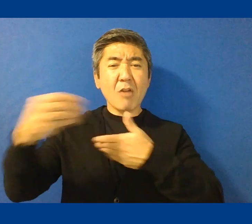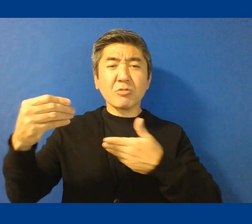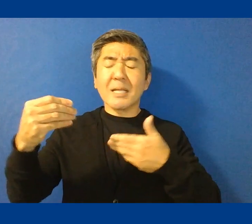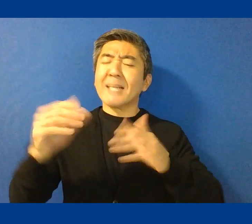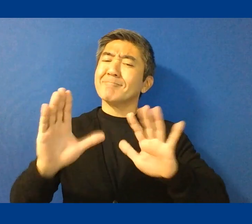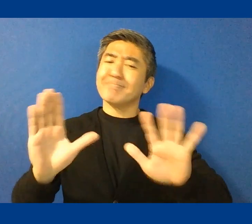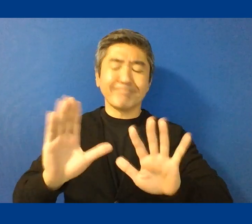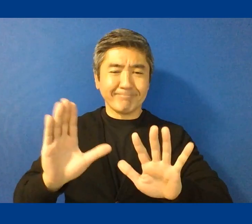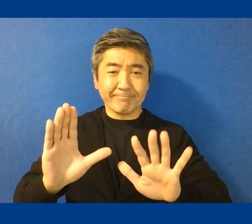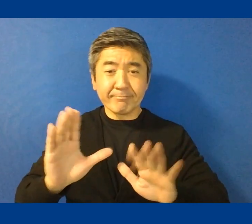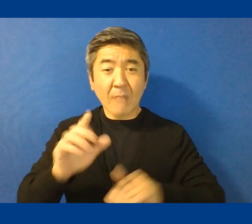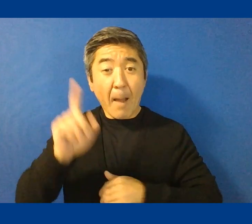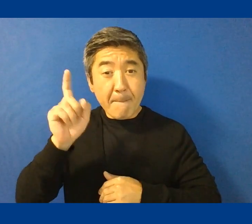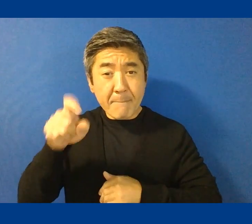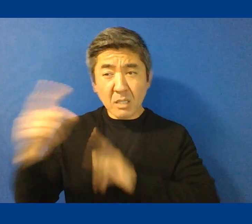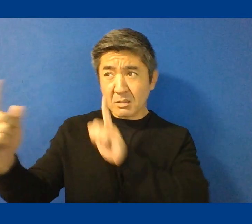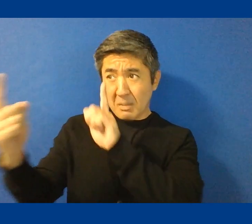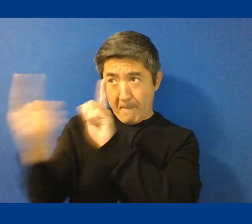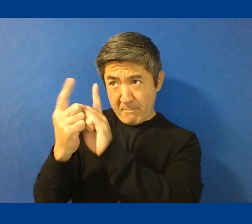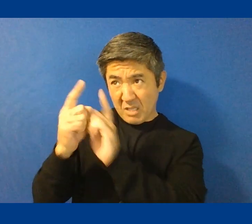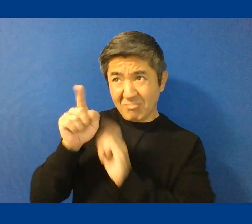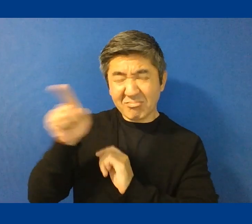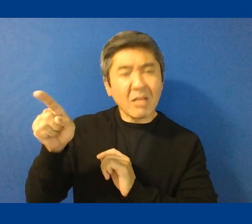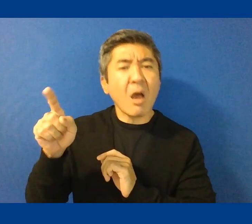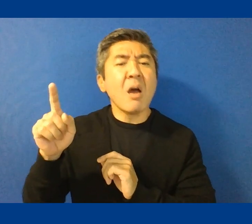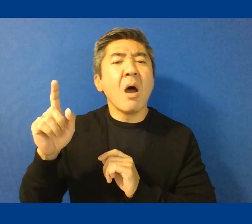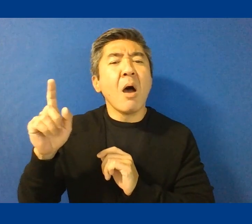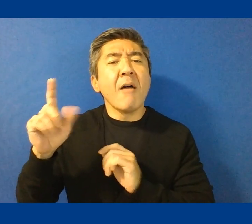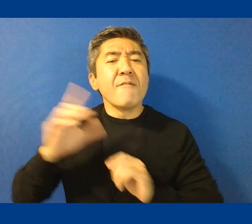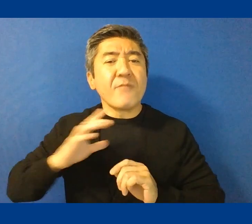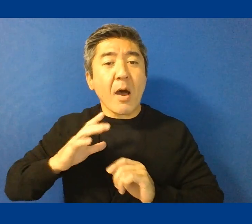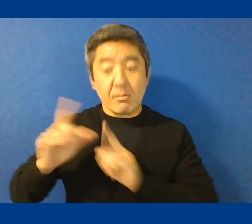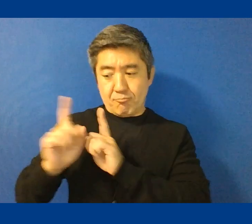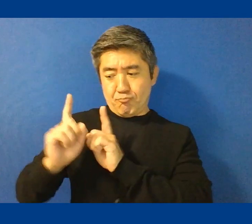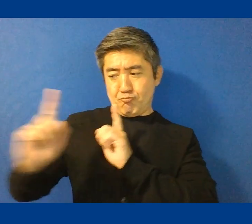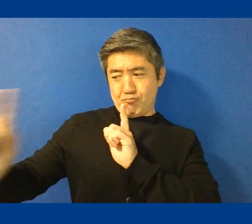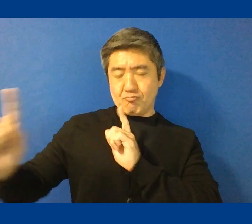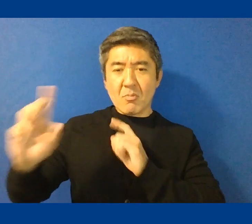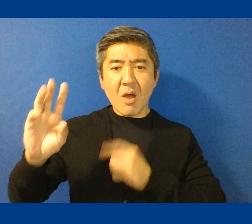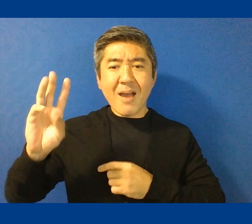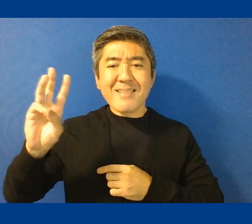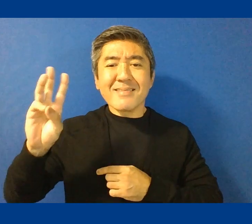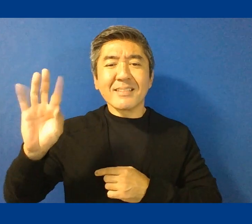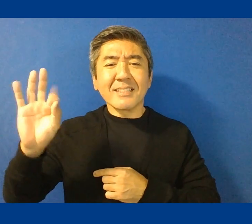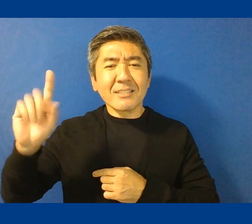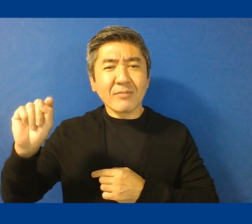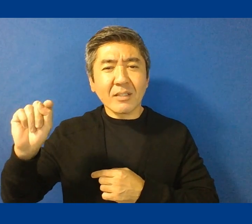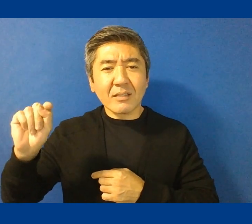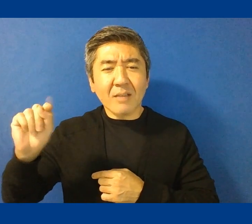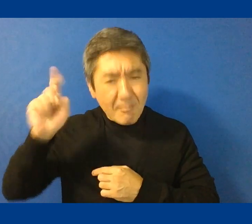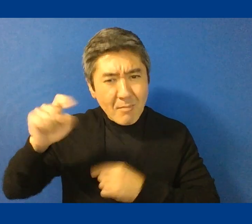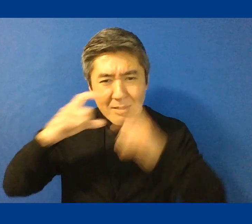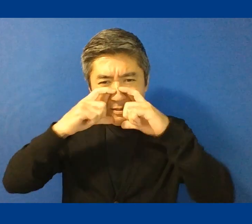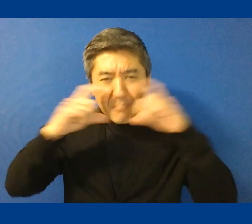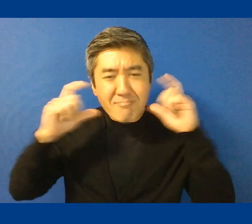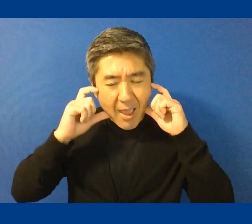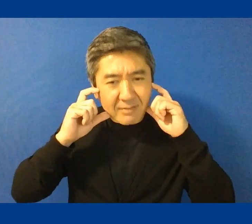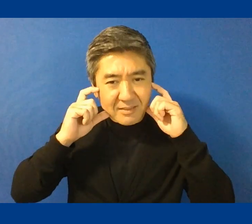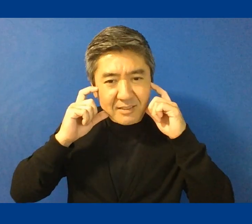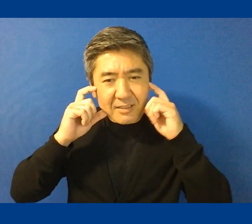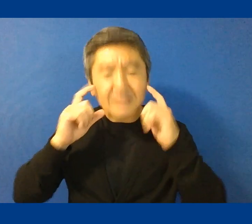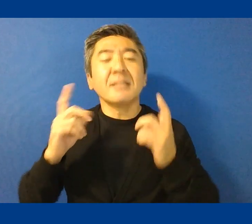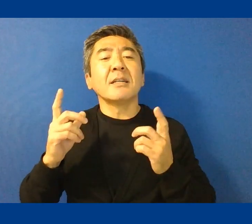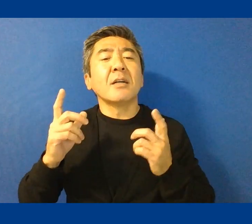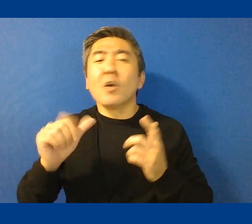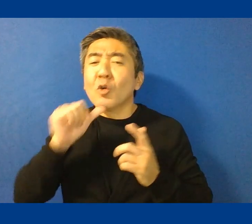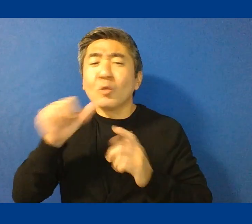must interact with people outside of your home, keep a distance of 6 feet of separation and wear a mask. Do not leave home if you're sick unless